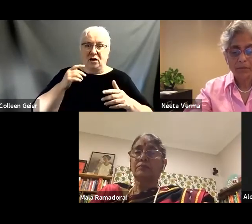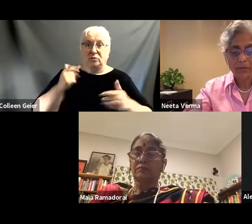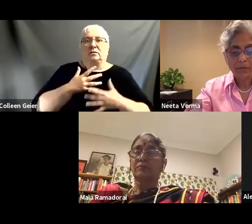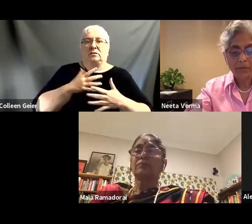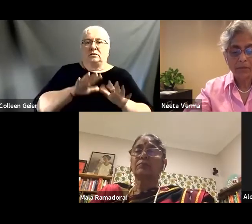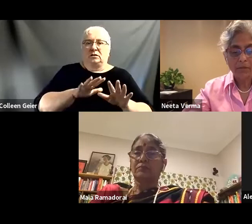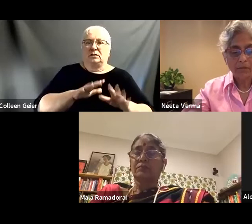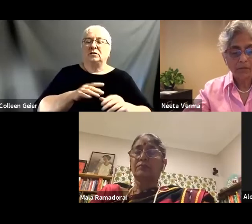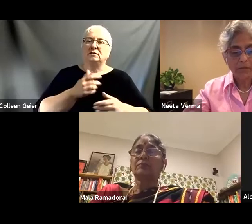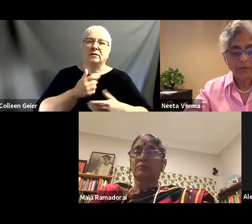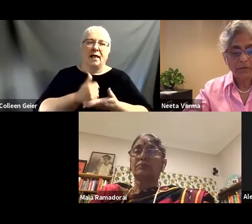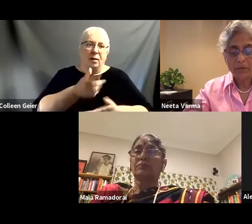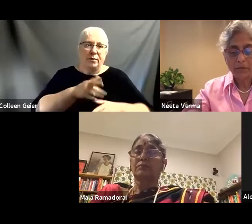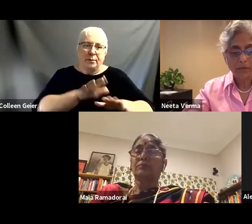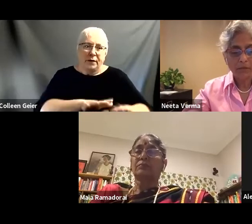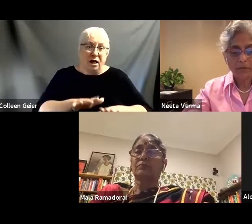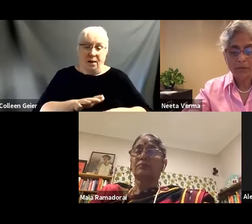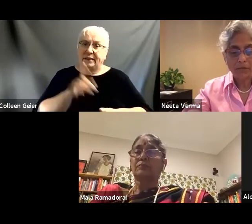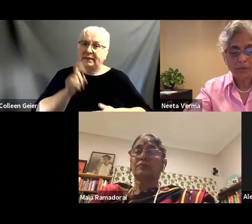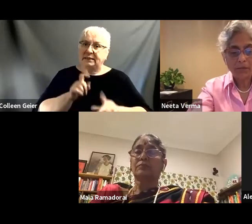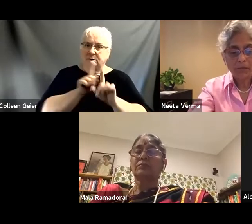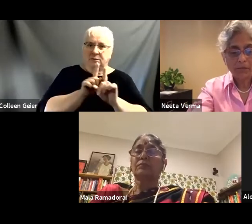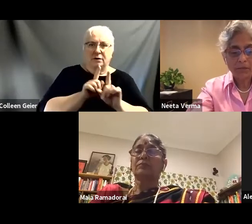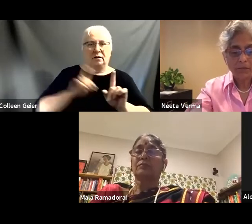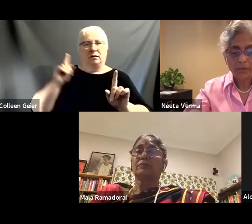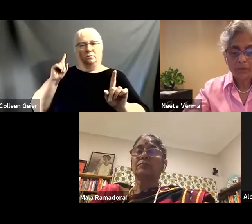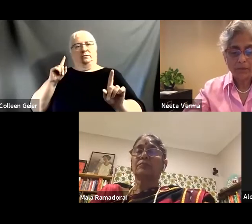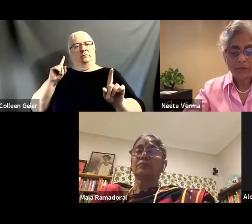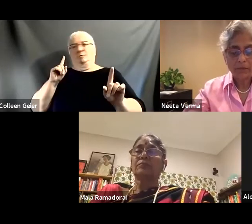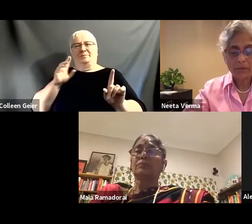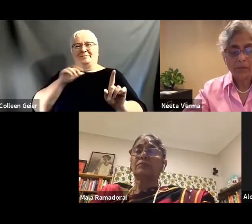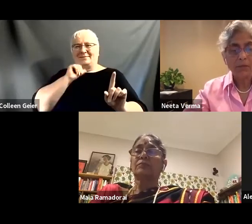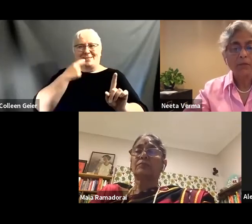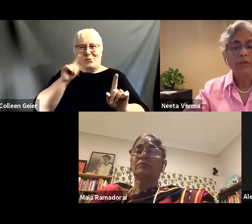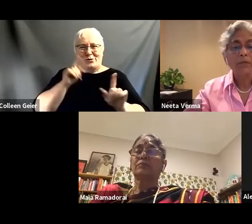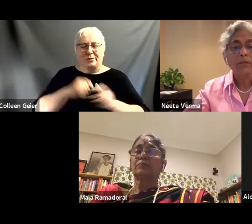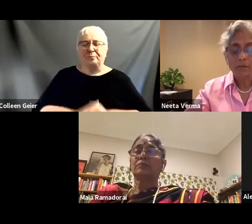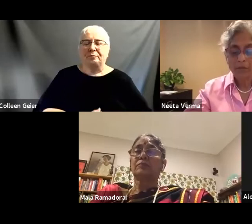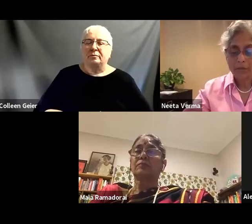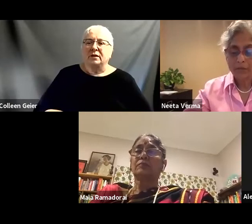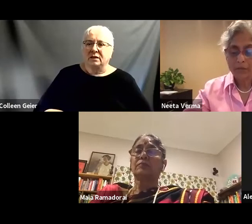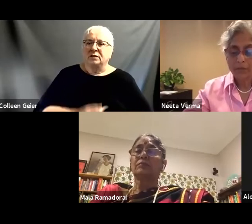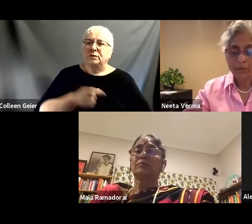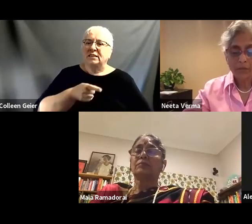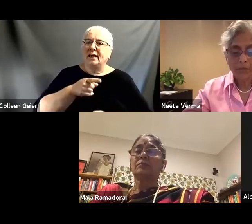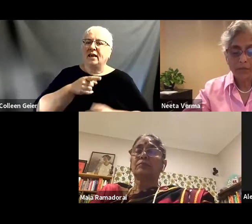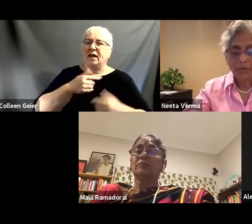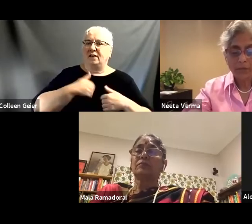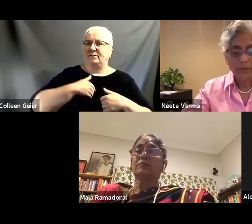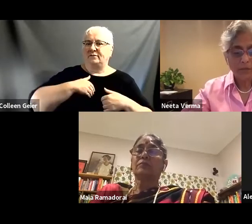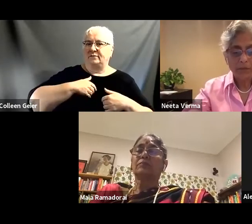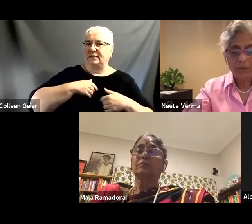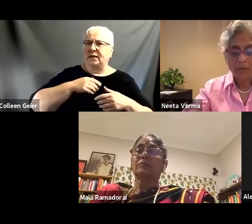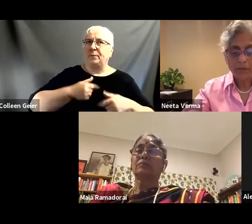calm for those that are most impacted by by sensory overload.